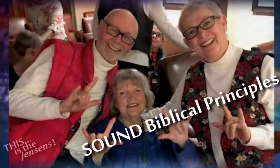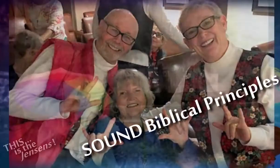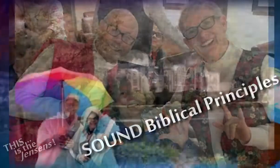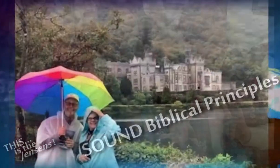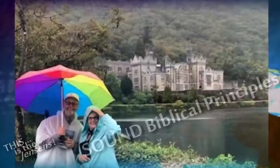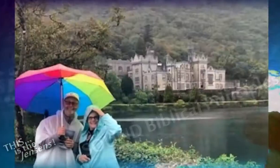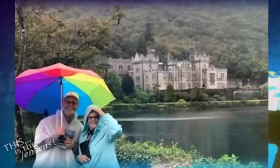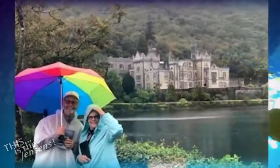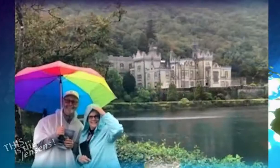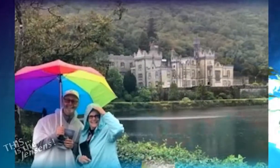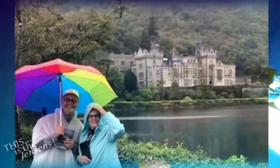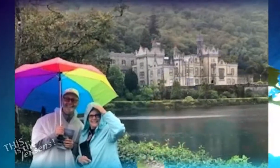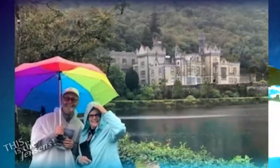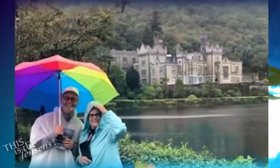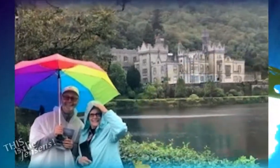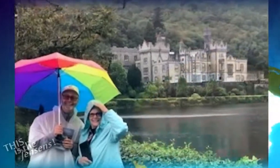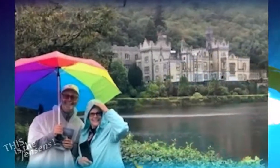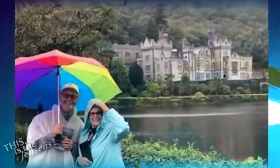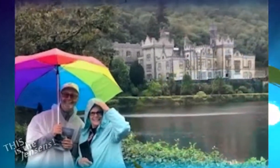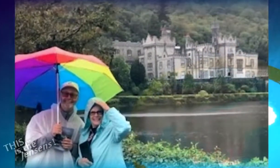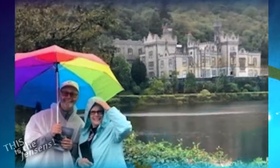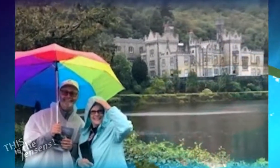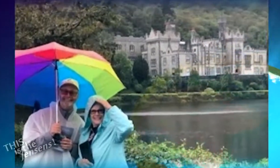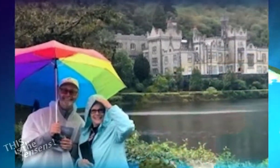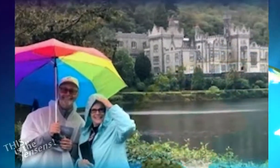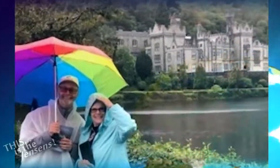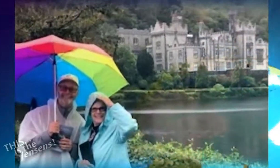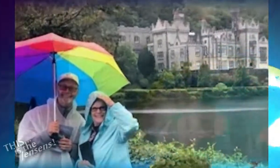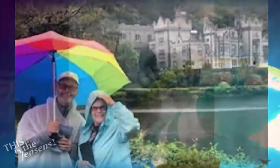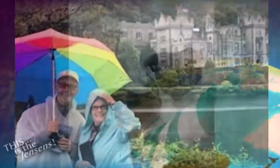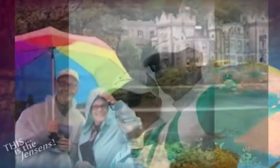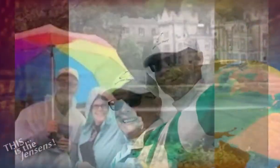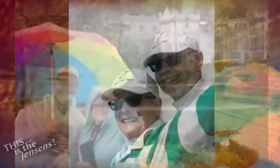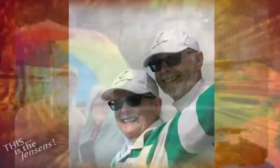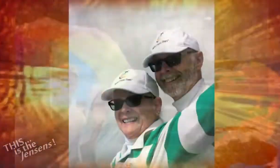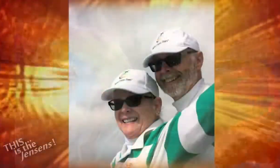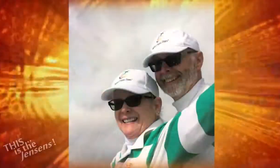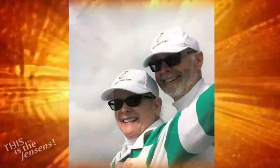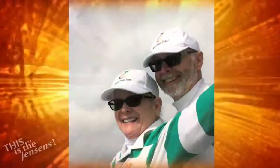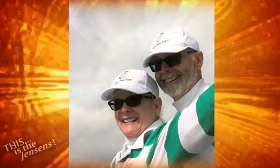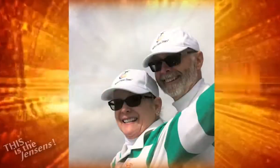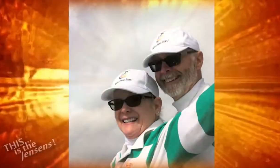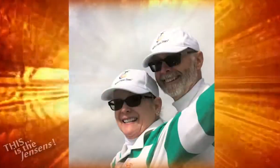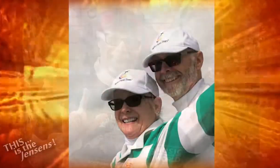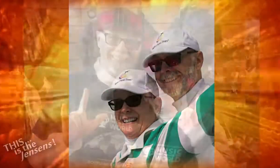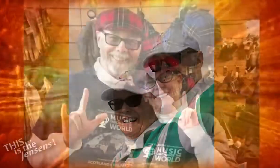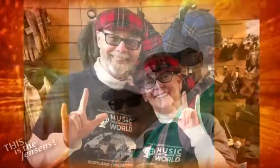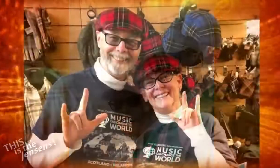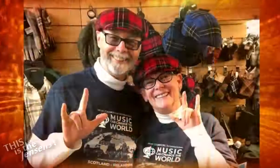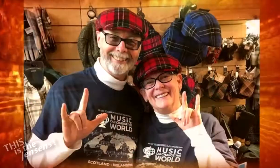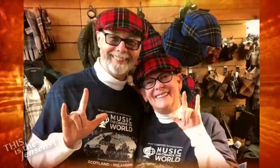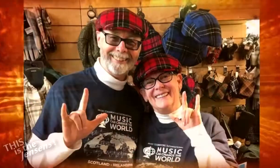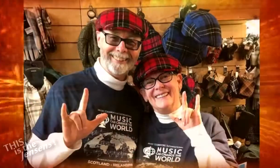principles. Audiences worldwide have been encouraged and inspired as they share their testimony and life's journey. And you can